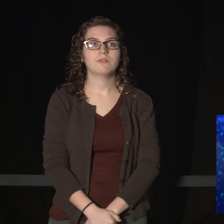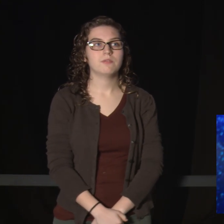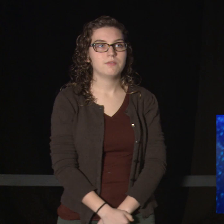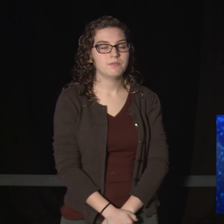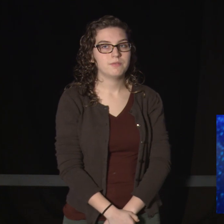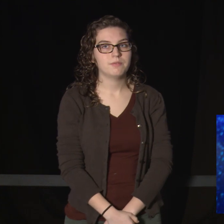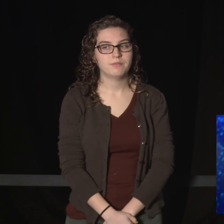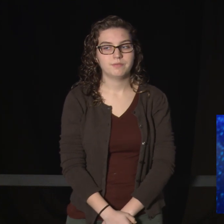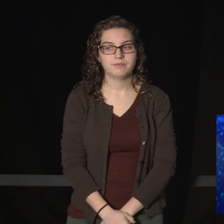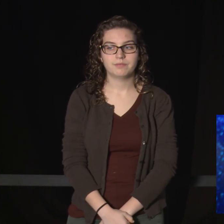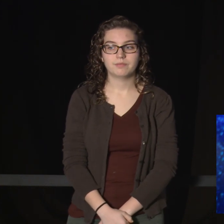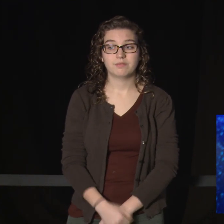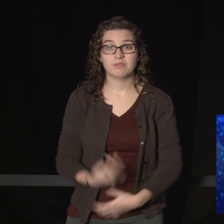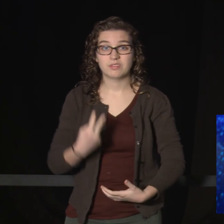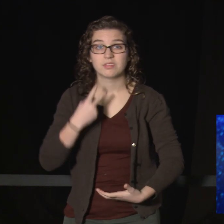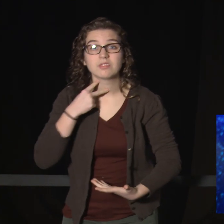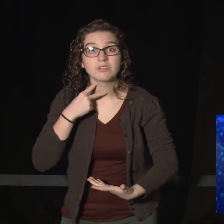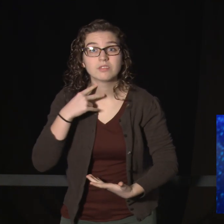He's stuck.